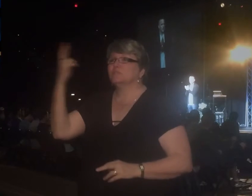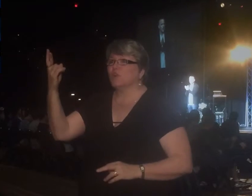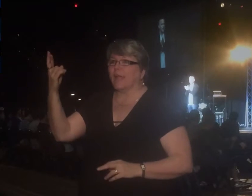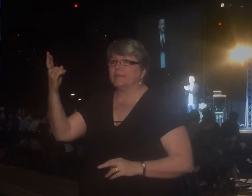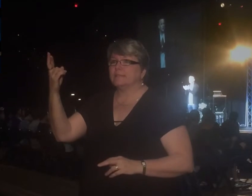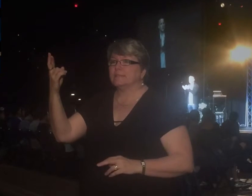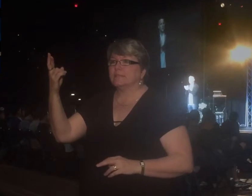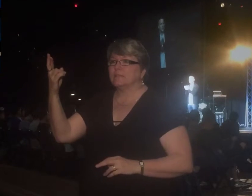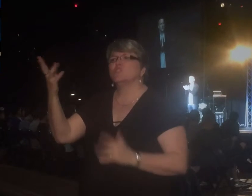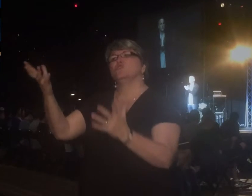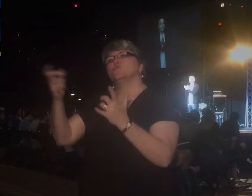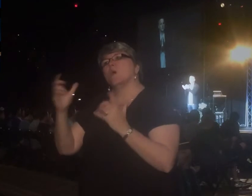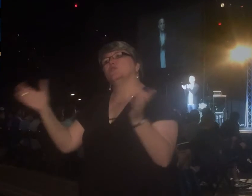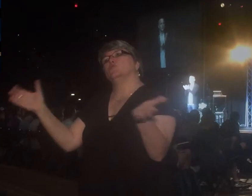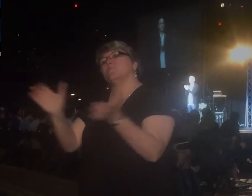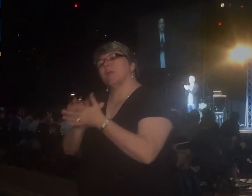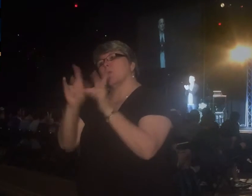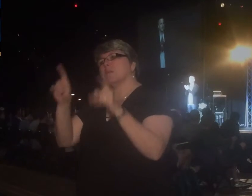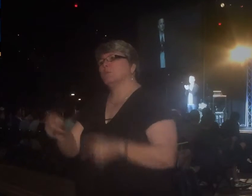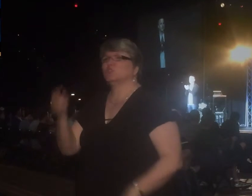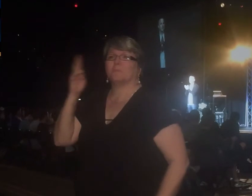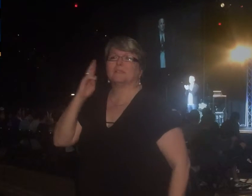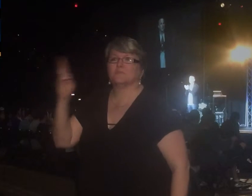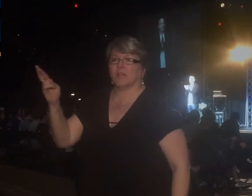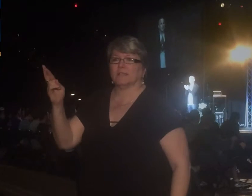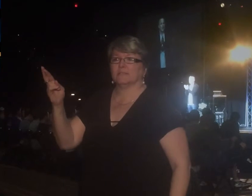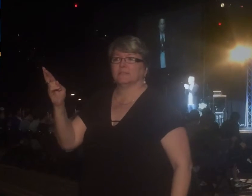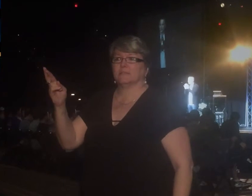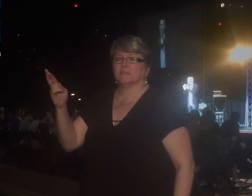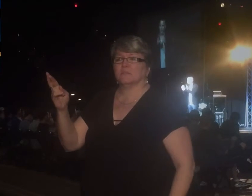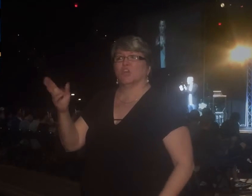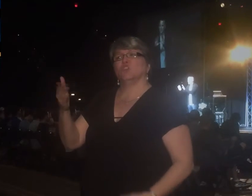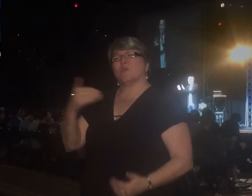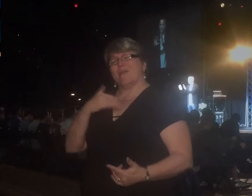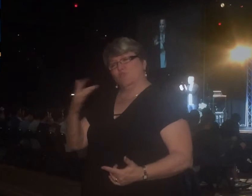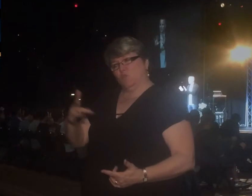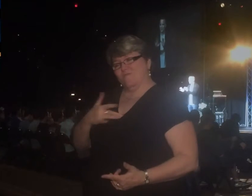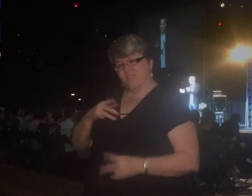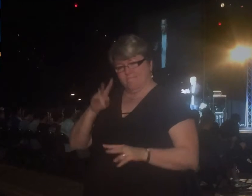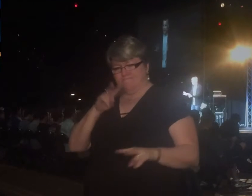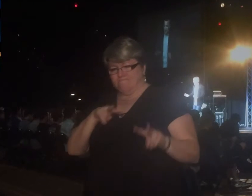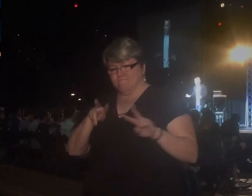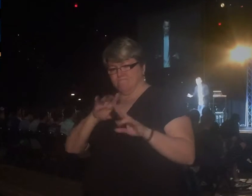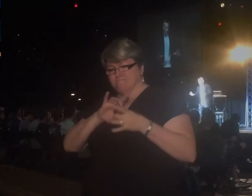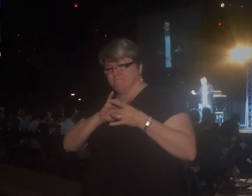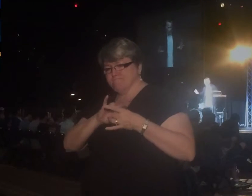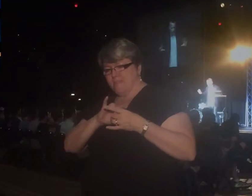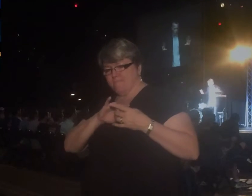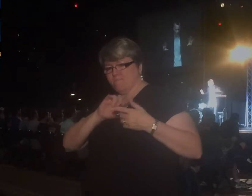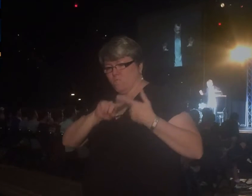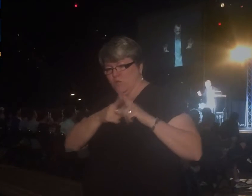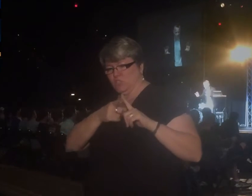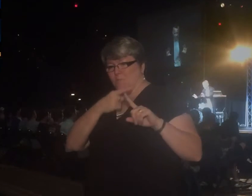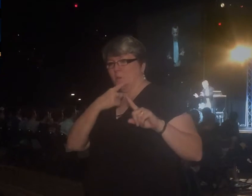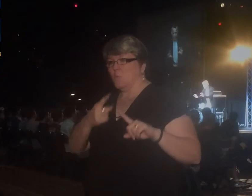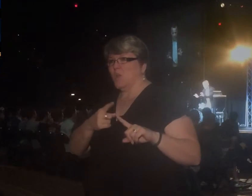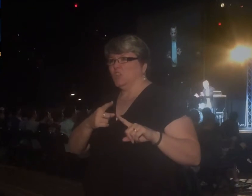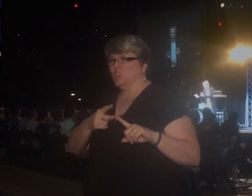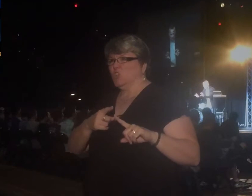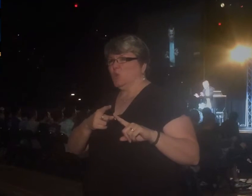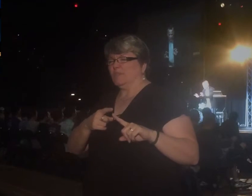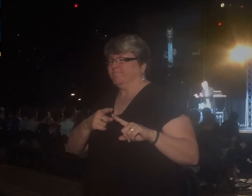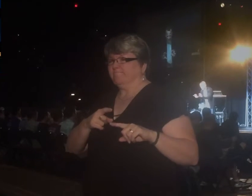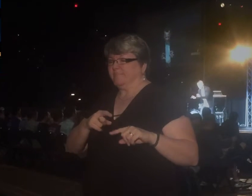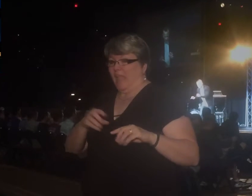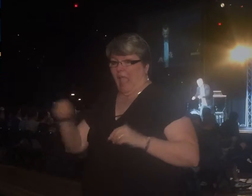It means best friend. That you want to marry somebody that's your friend. And you've got to feel out that friendship. But what happens when